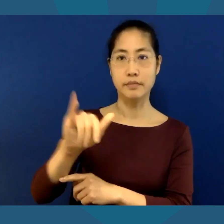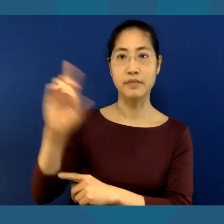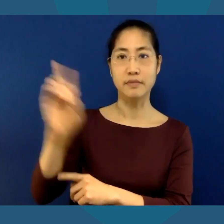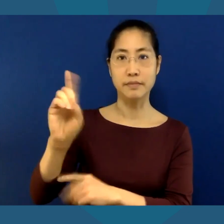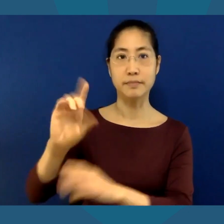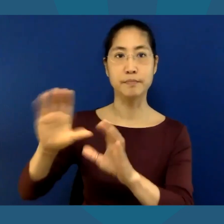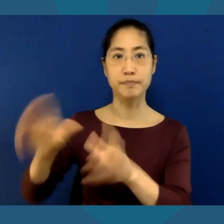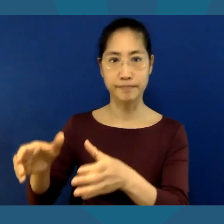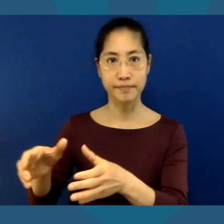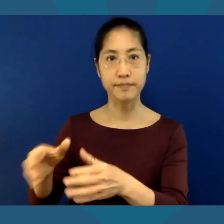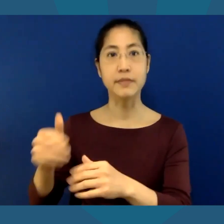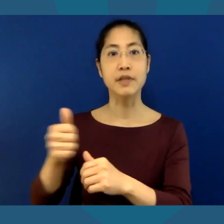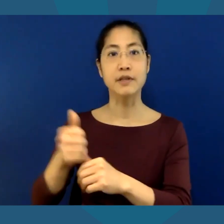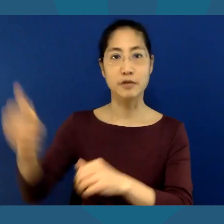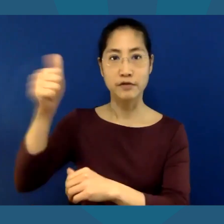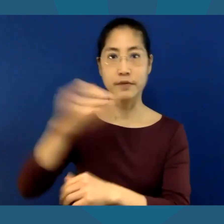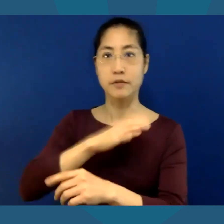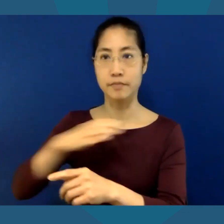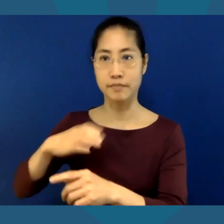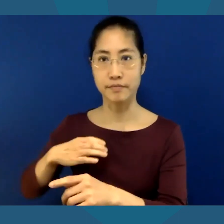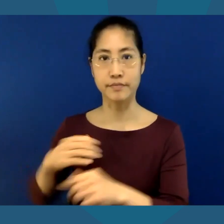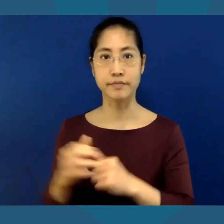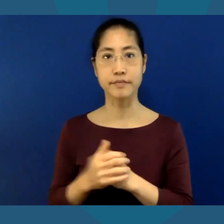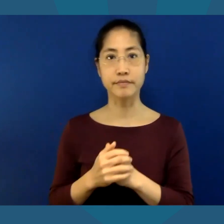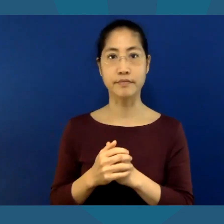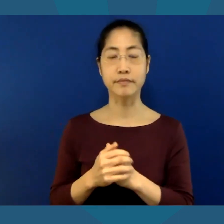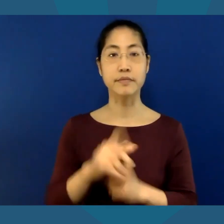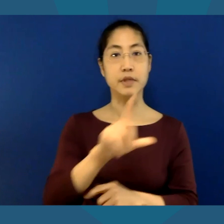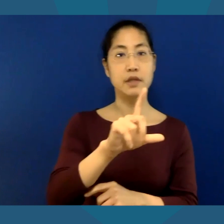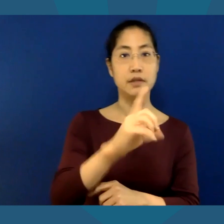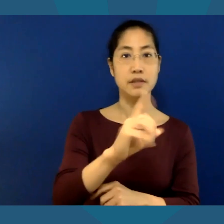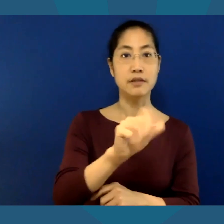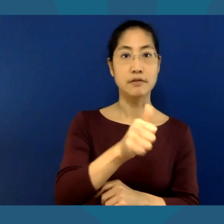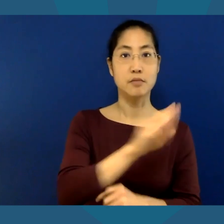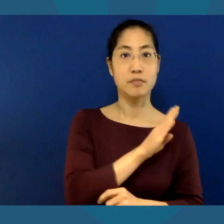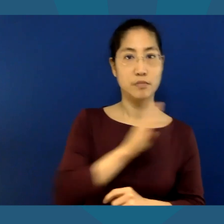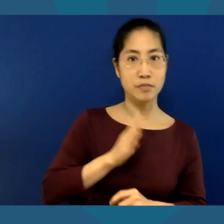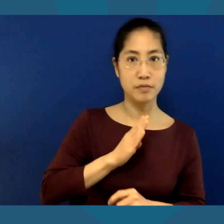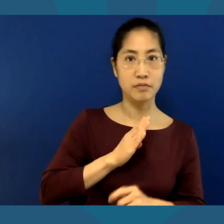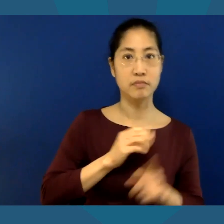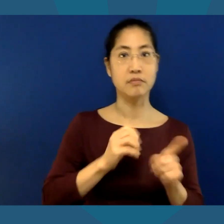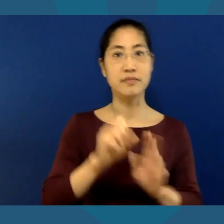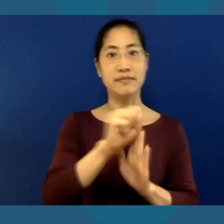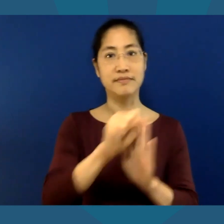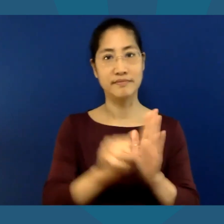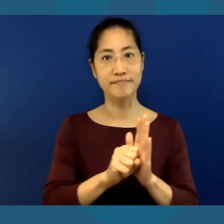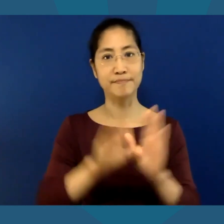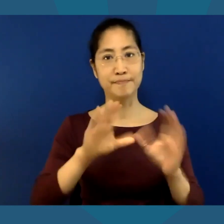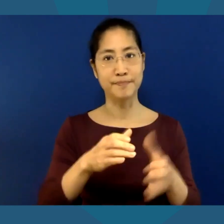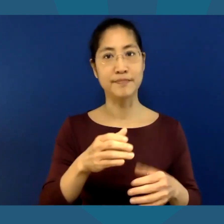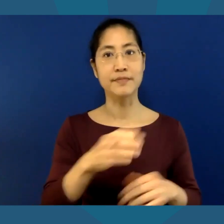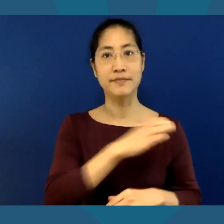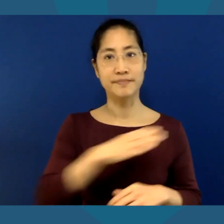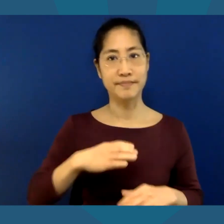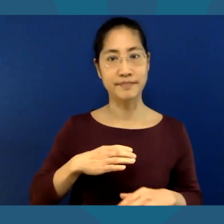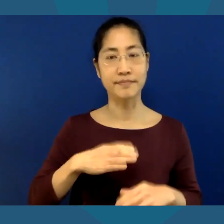Pima County Democratic Party Executive Committee, LD10 Board, State Party